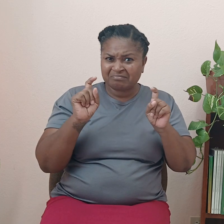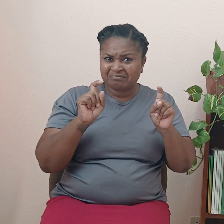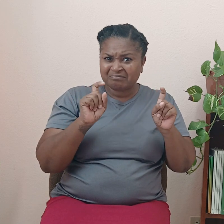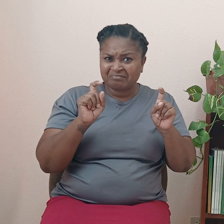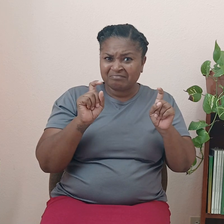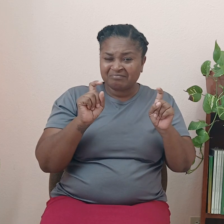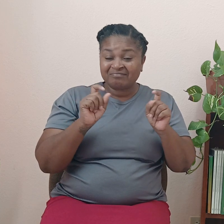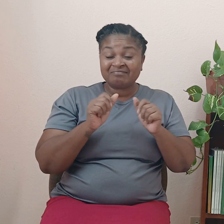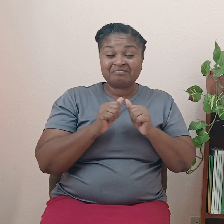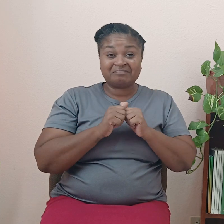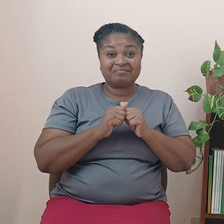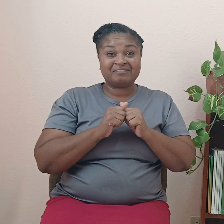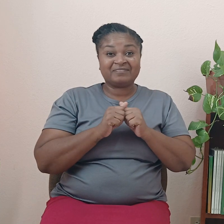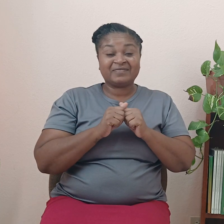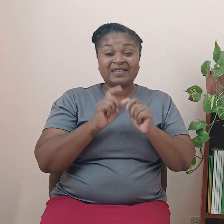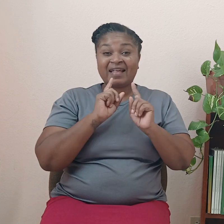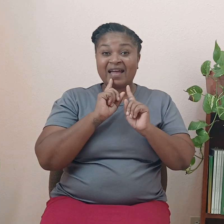The answer is